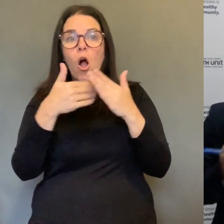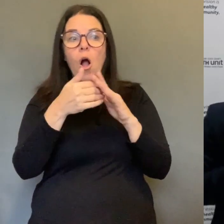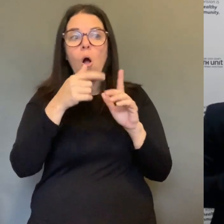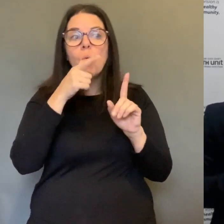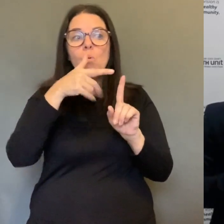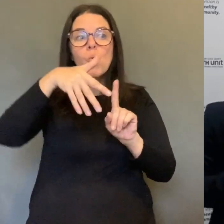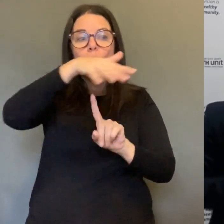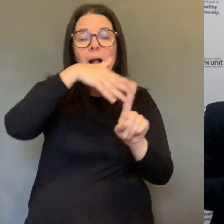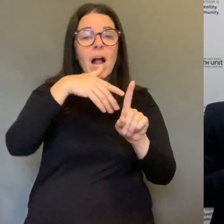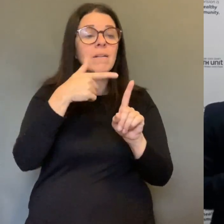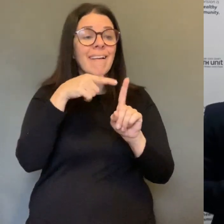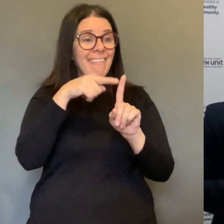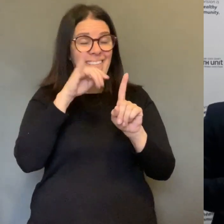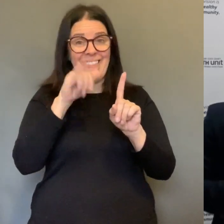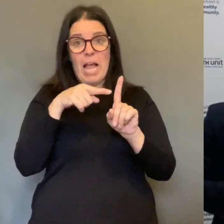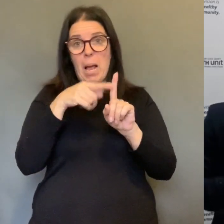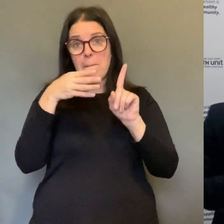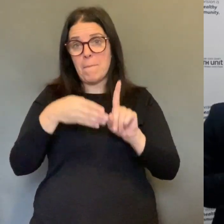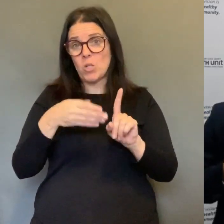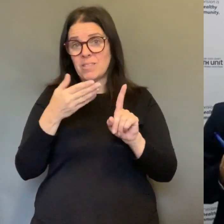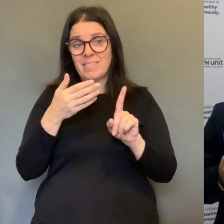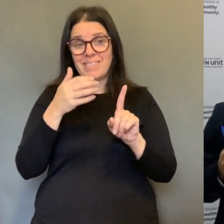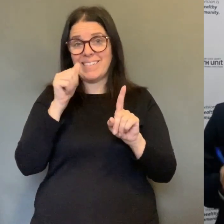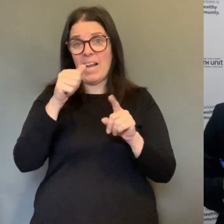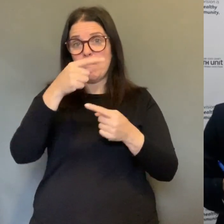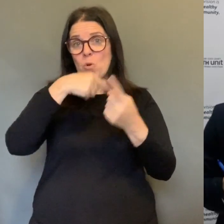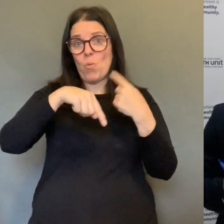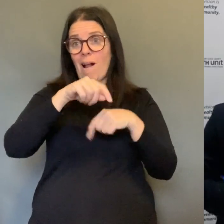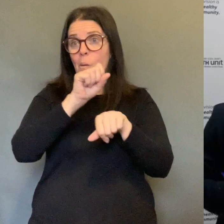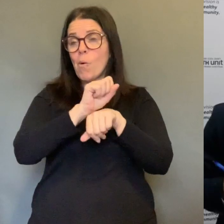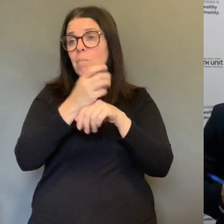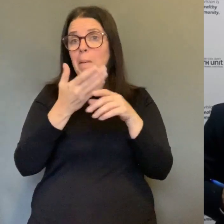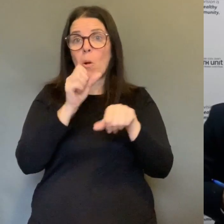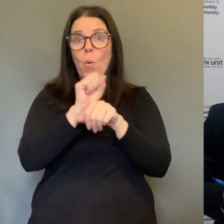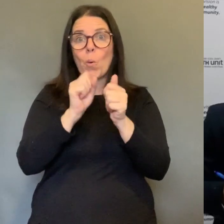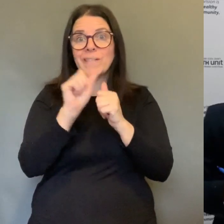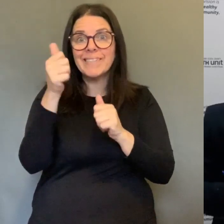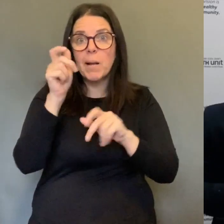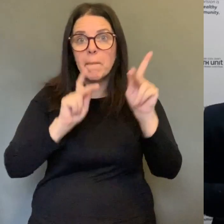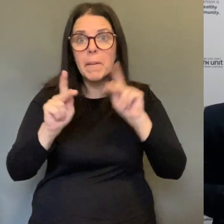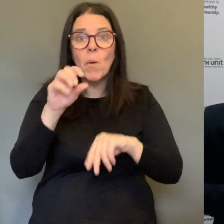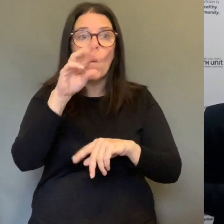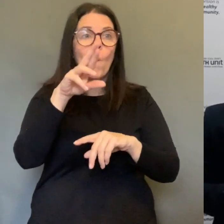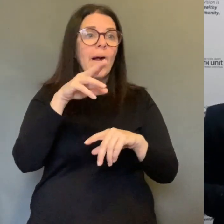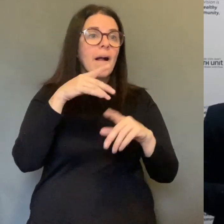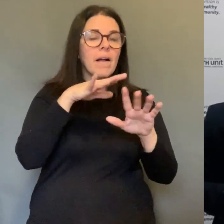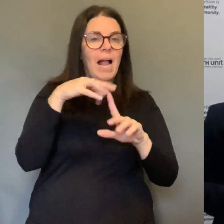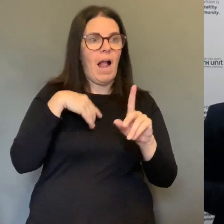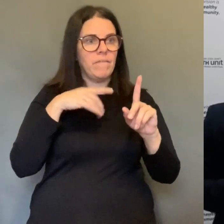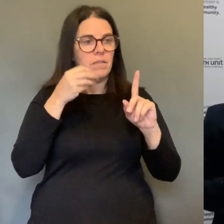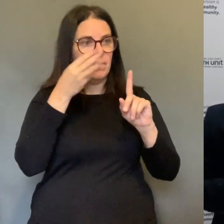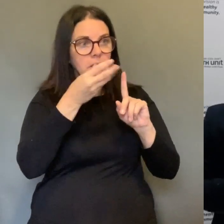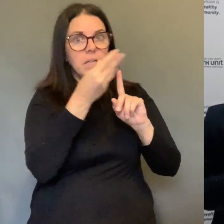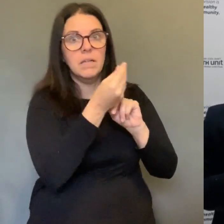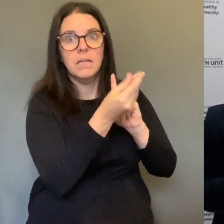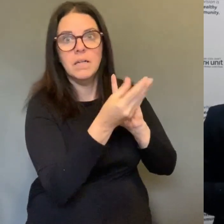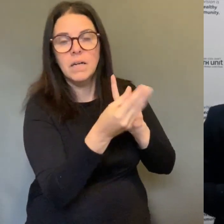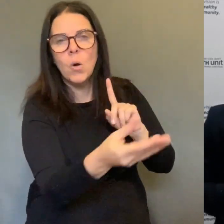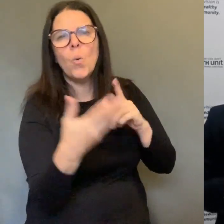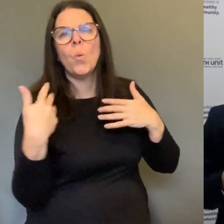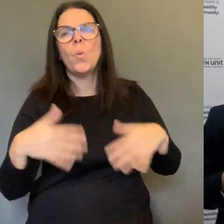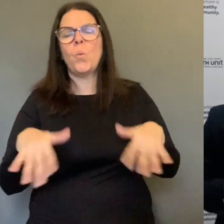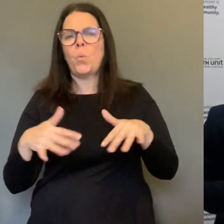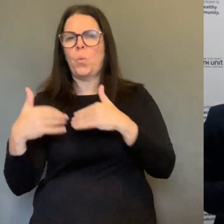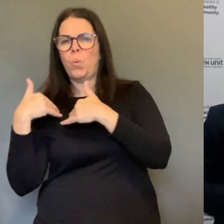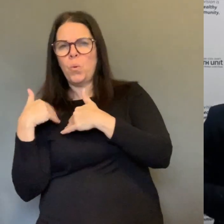on the back end. You are getting just the confirmed case number, but there's a ton of work that is happening on the back end with respect to data